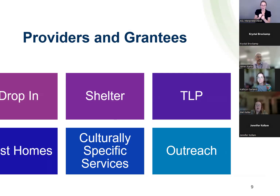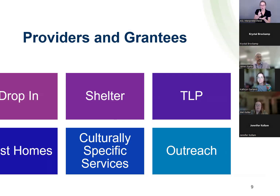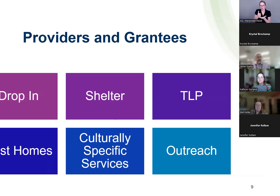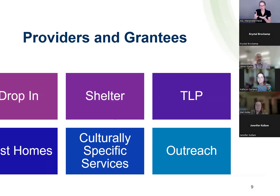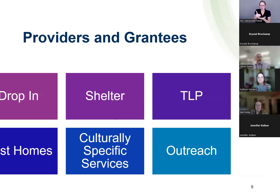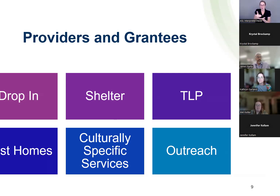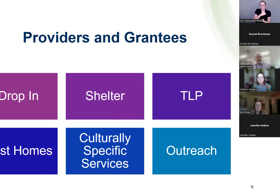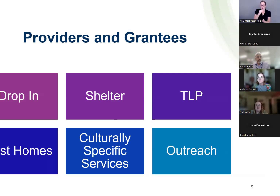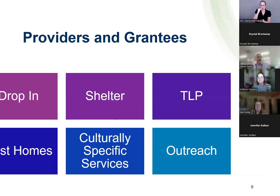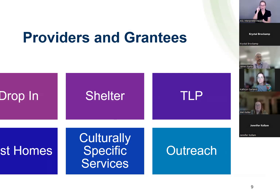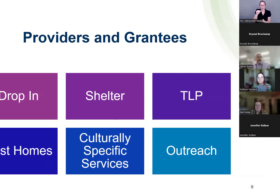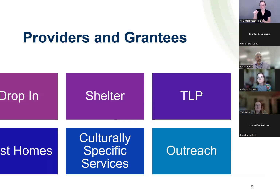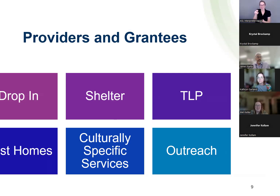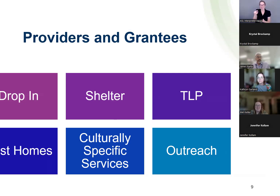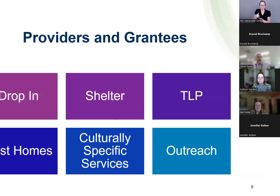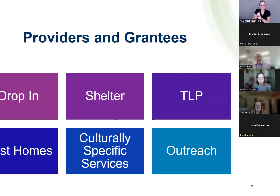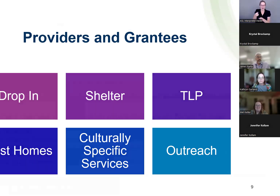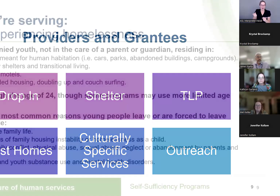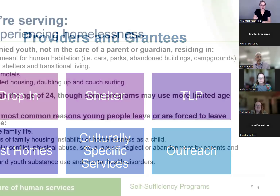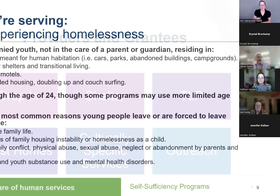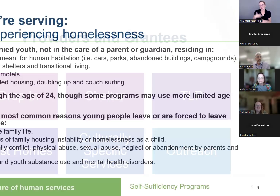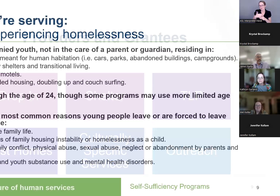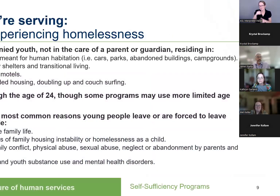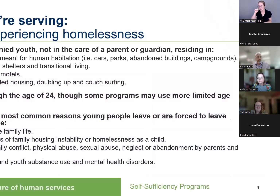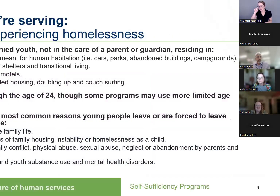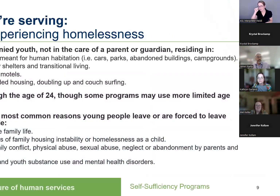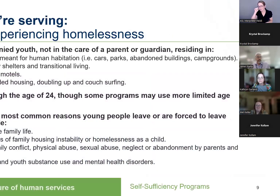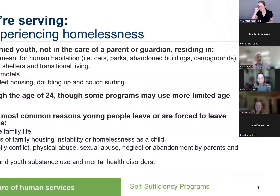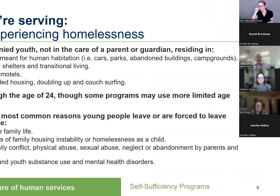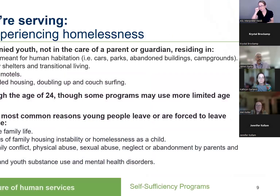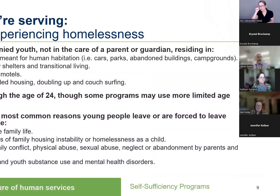before homelessness even happens. Next.